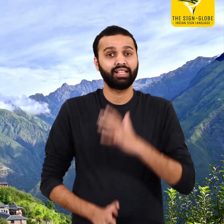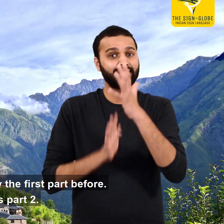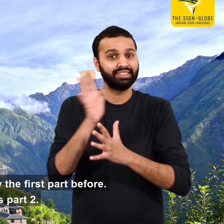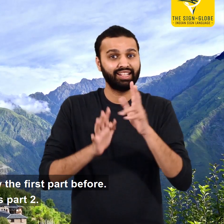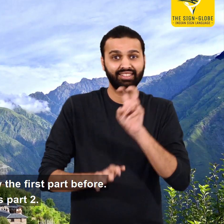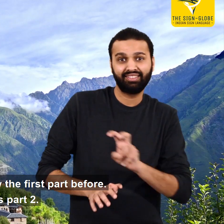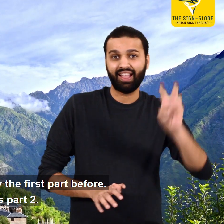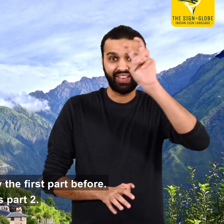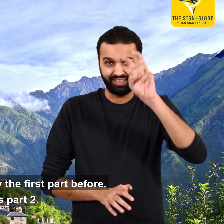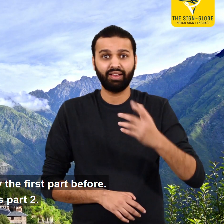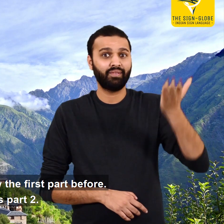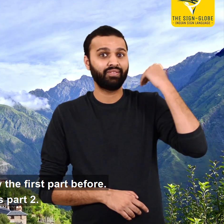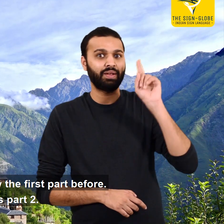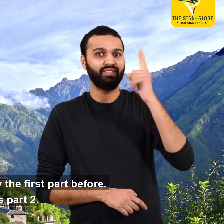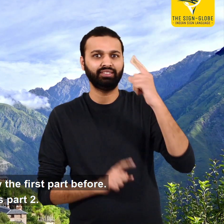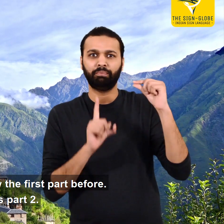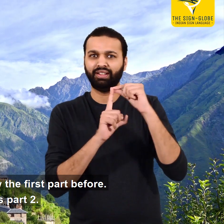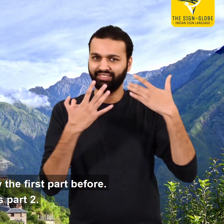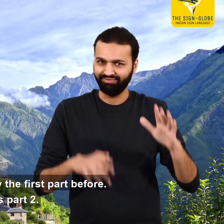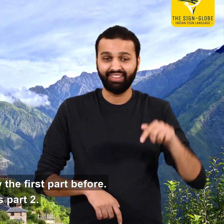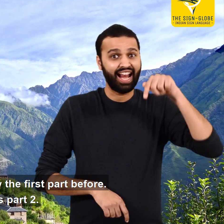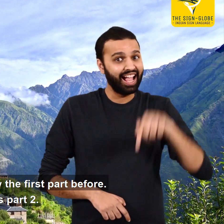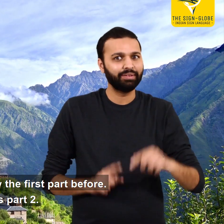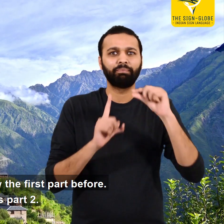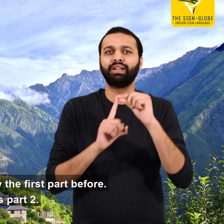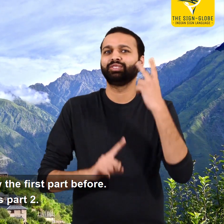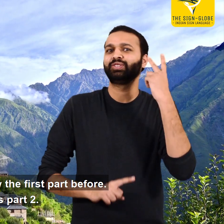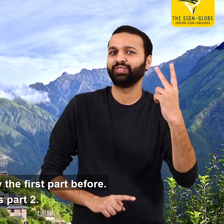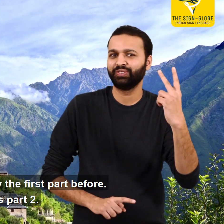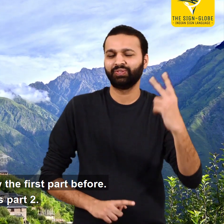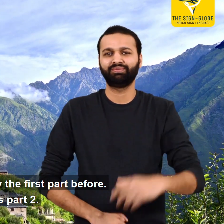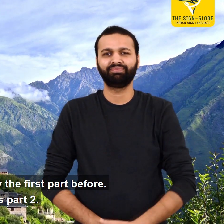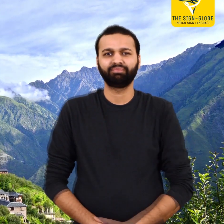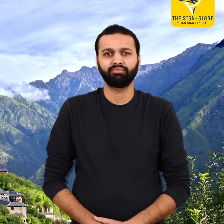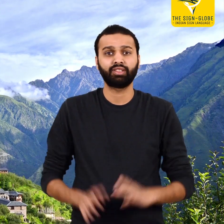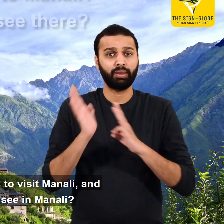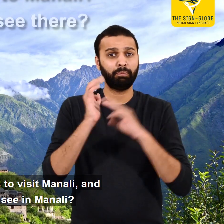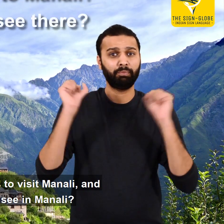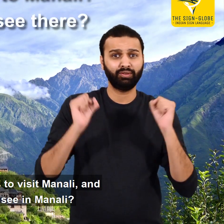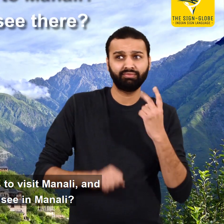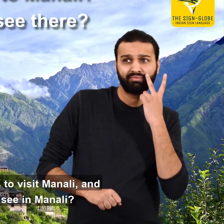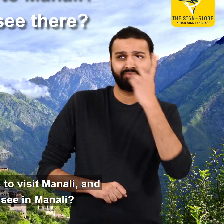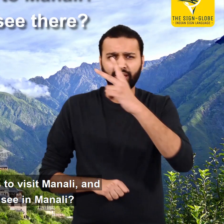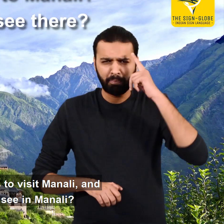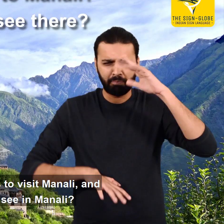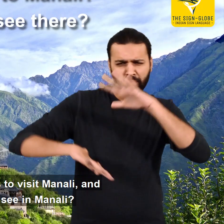In sign travel, we saw the first part before, now it is part 2. What are your